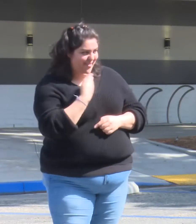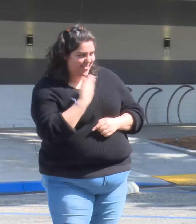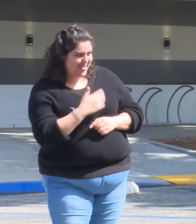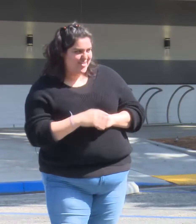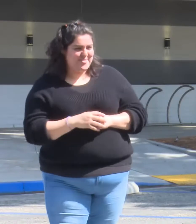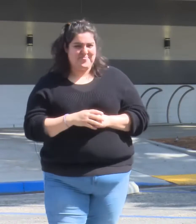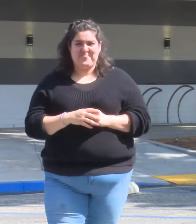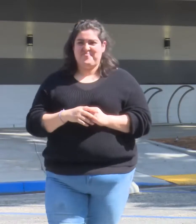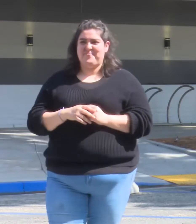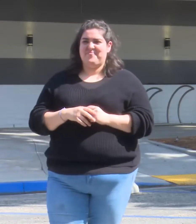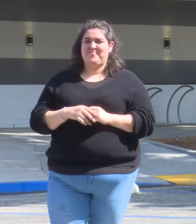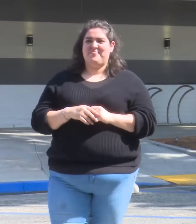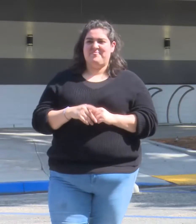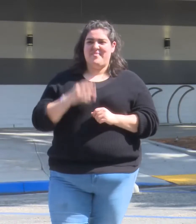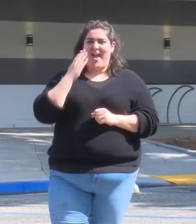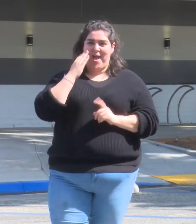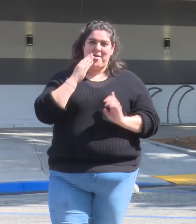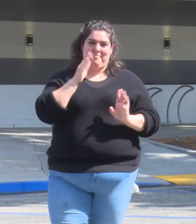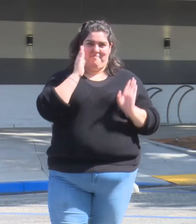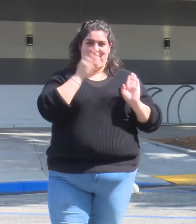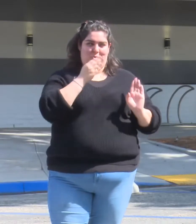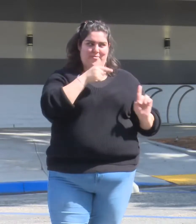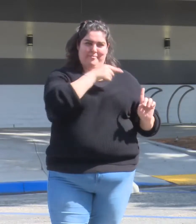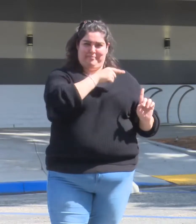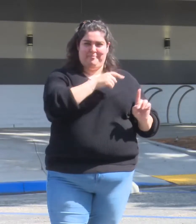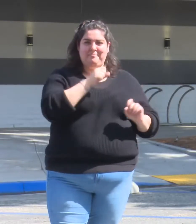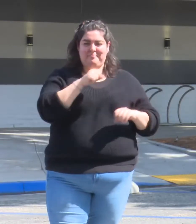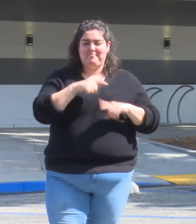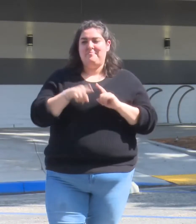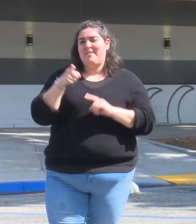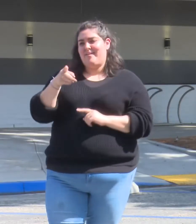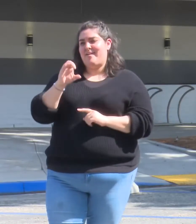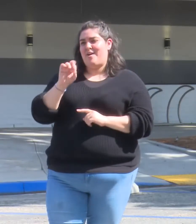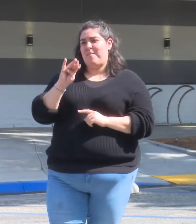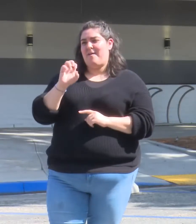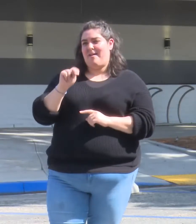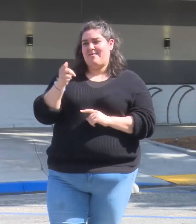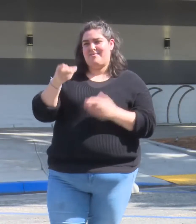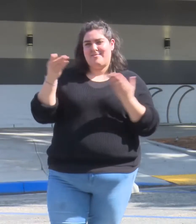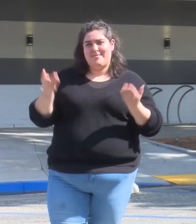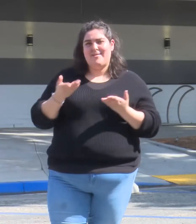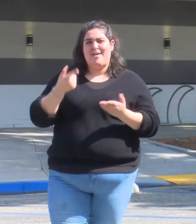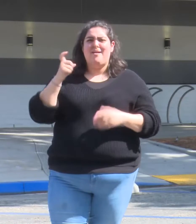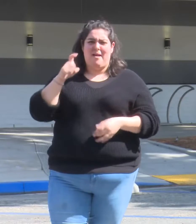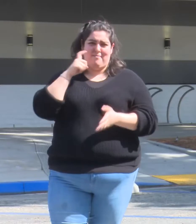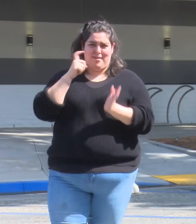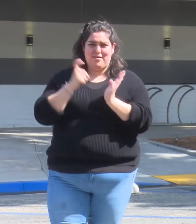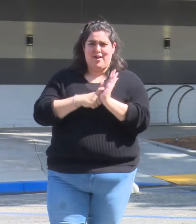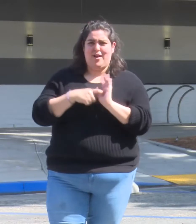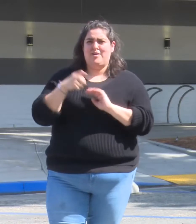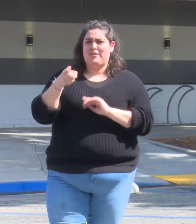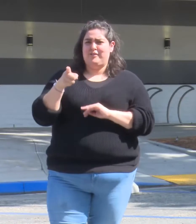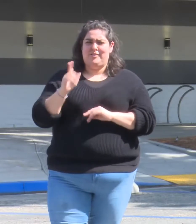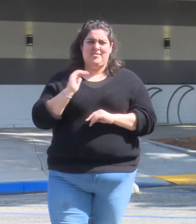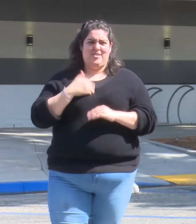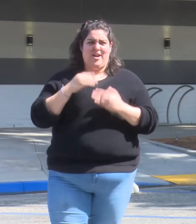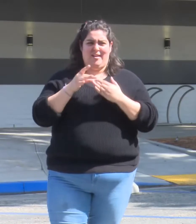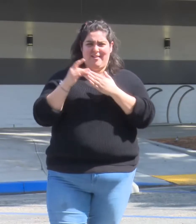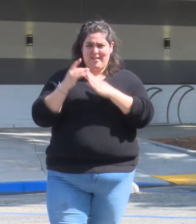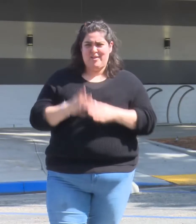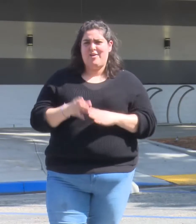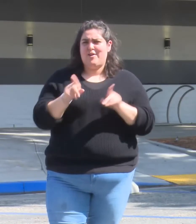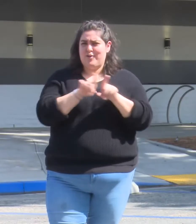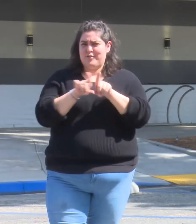I know it's his day, but Carmen's here, and we have to acknowledge she is one of our leaders.